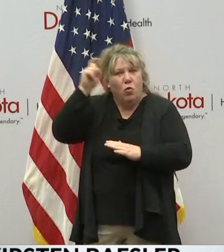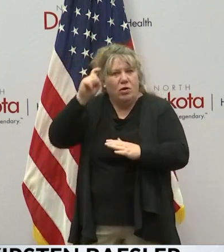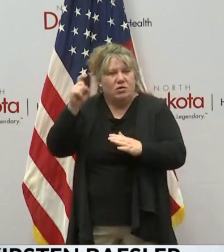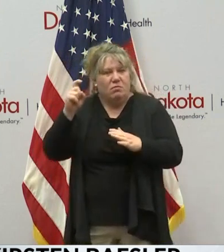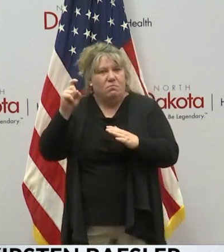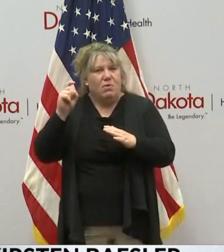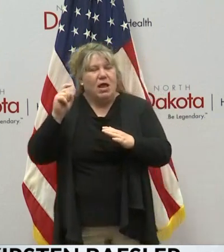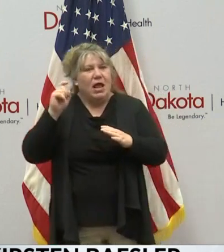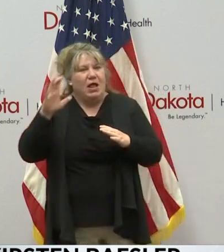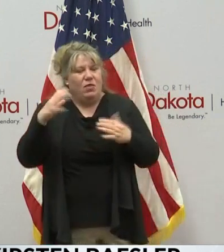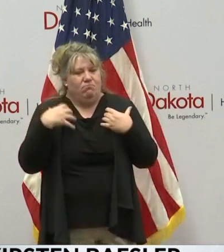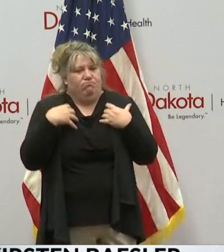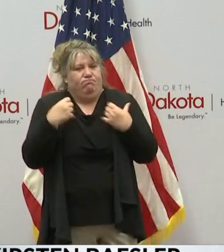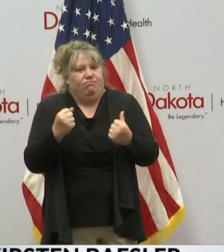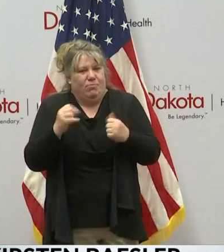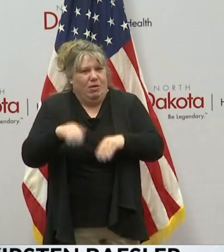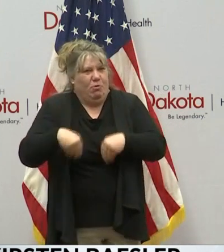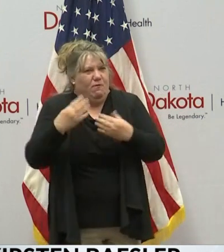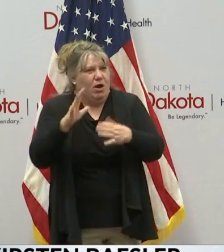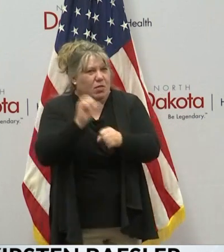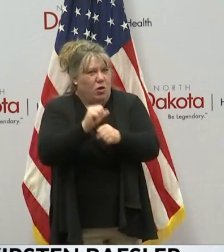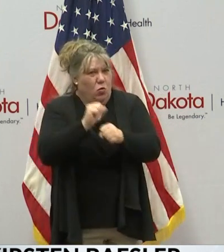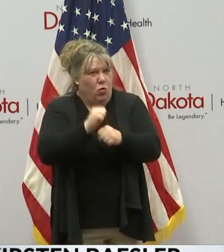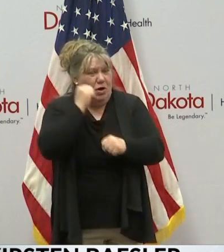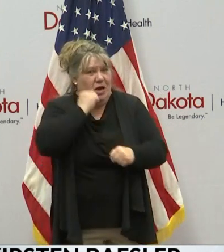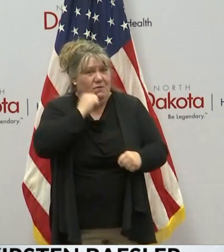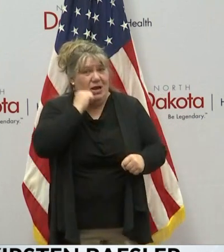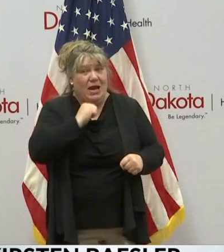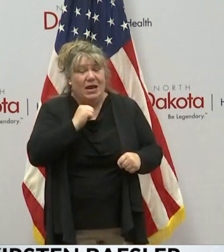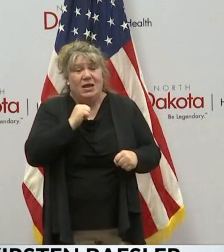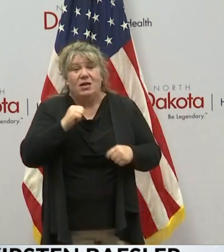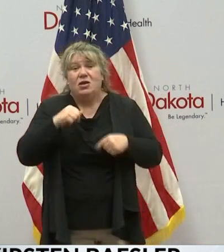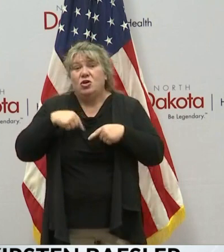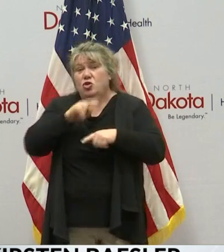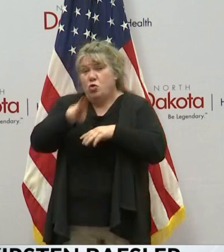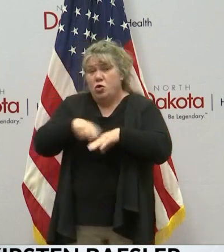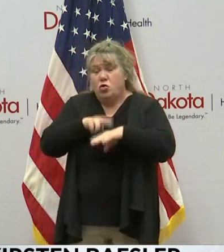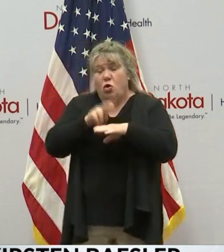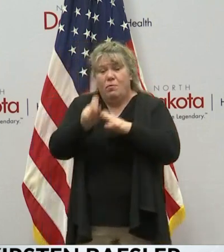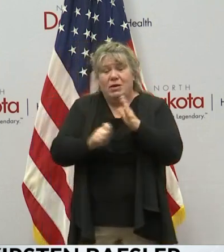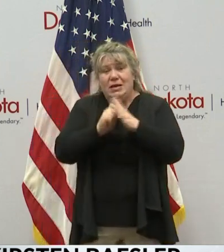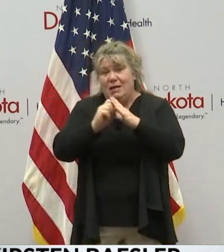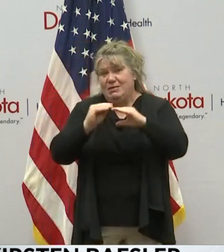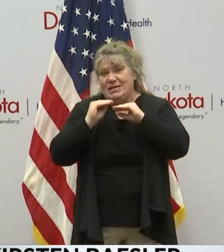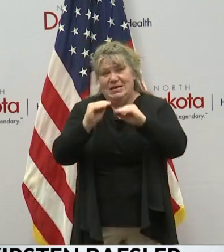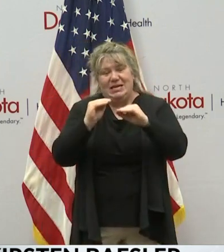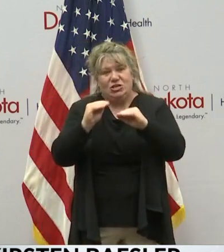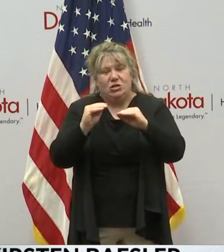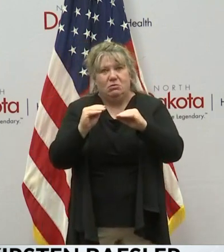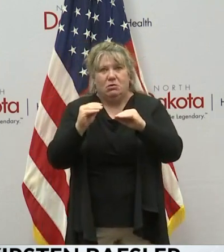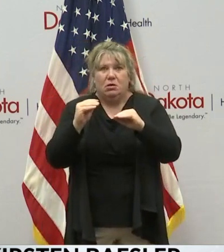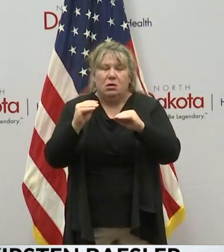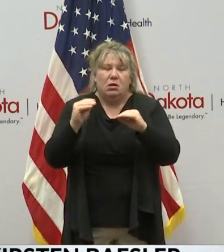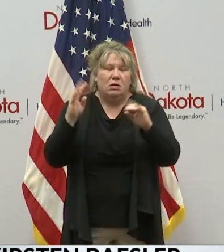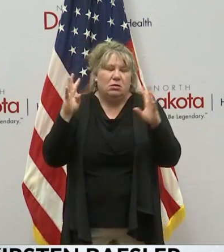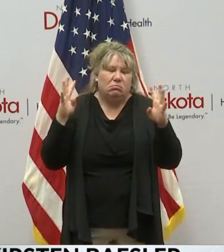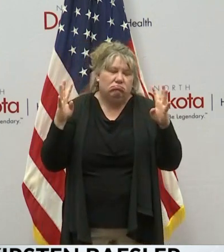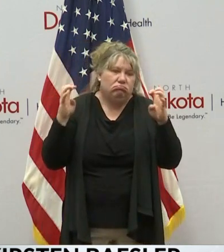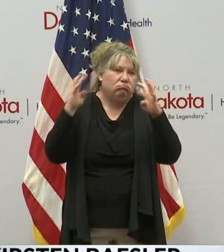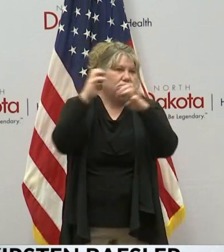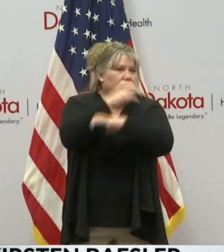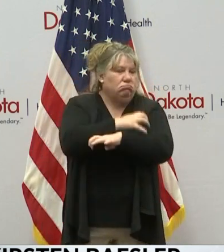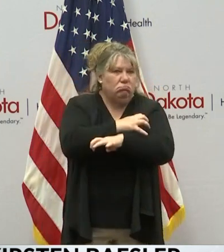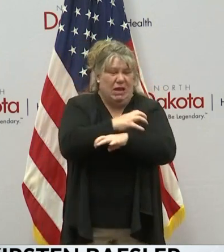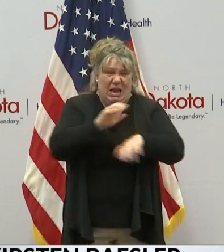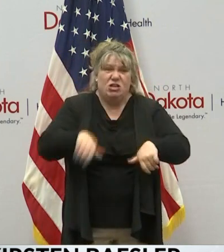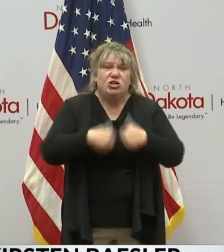bring to their work every day. Even in normal times, teaching is enormously complex